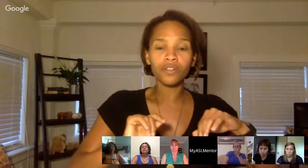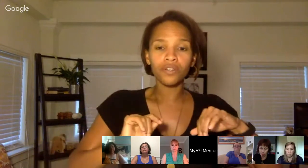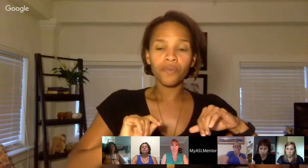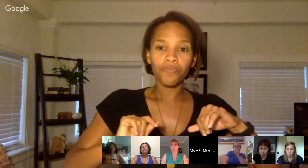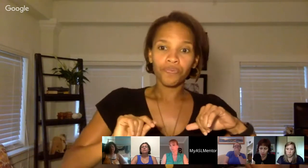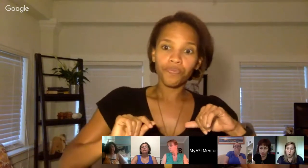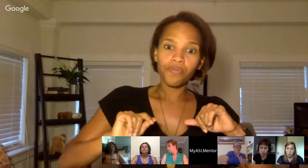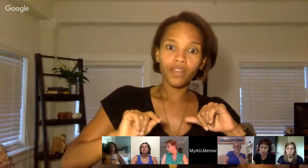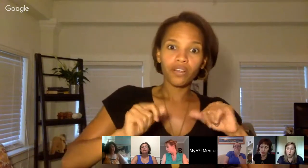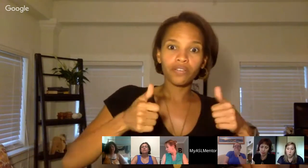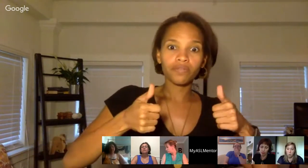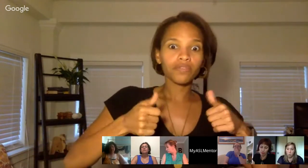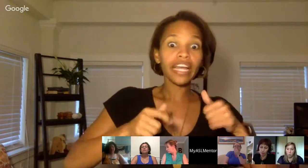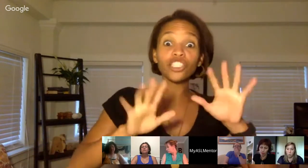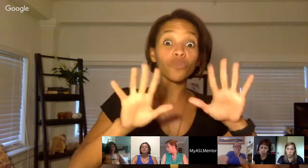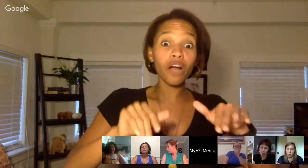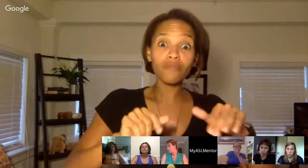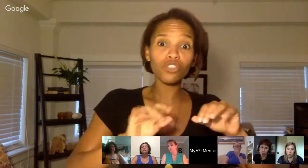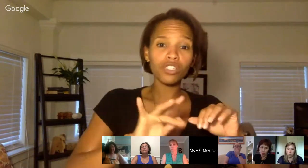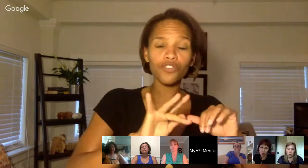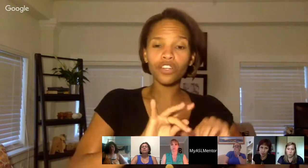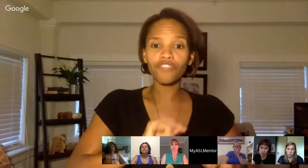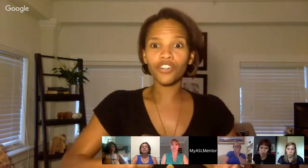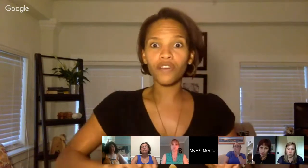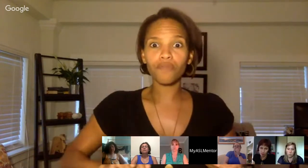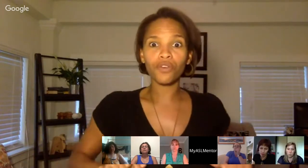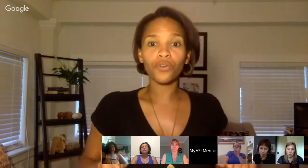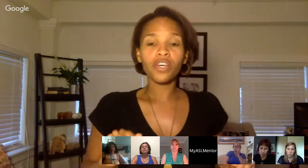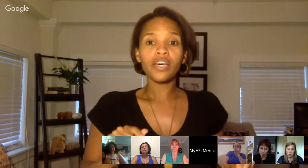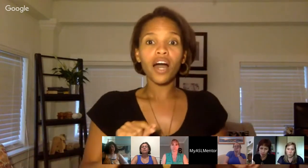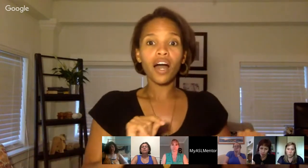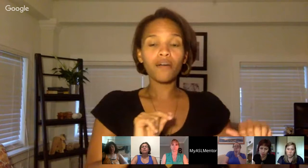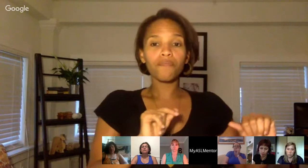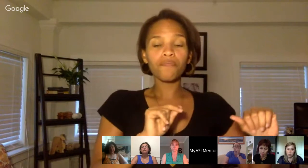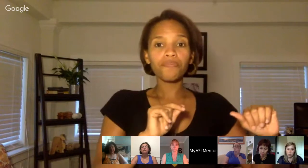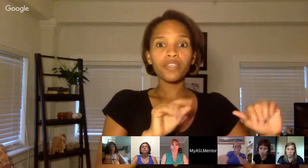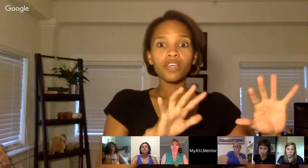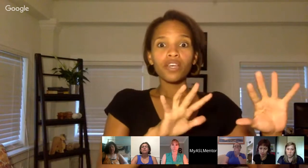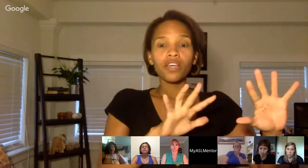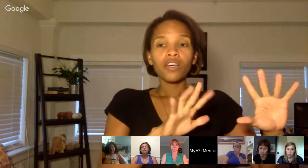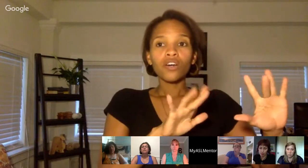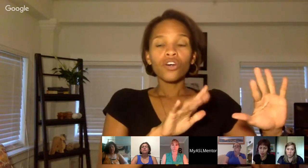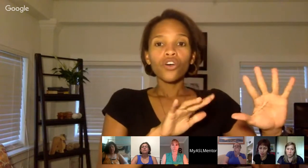yours, it's no problem, just if you can figure out the mute.